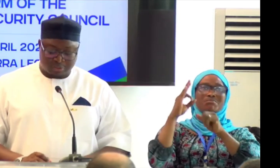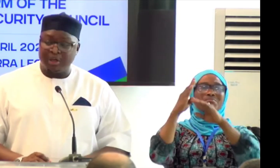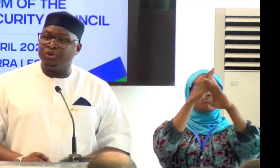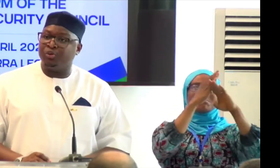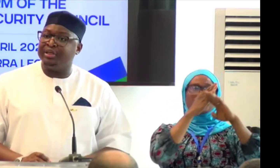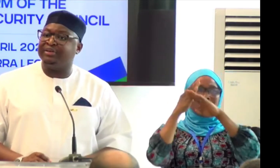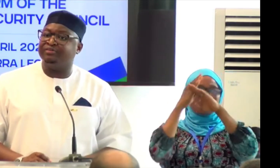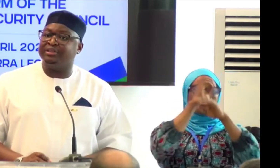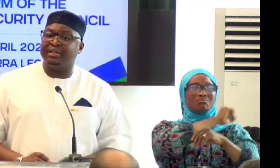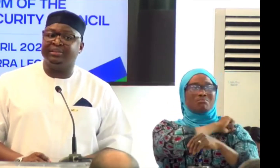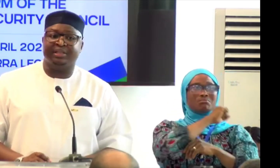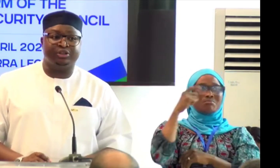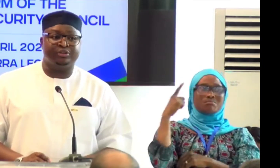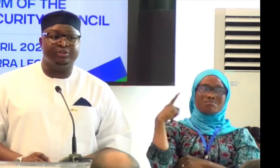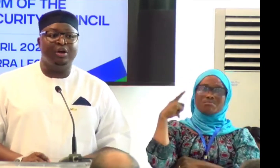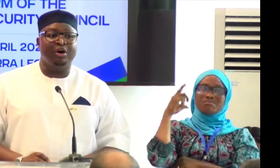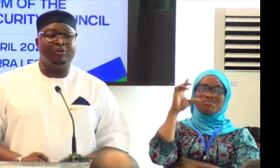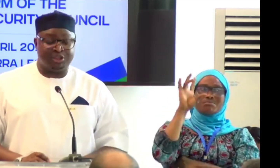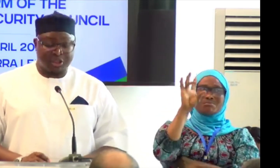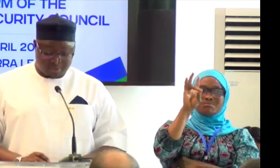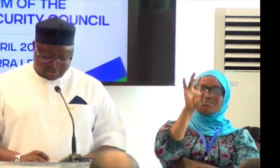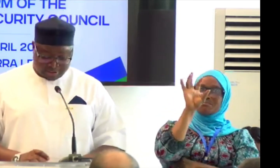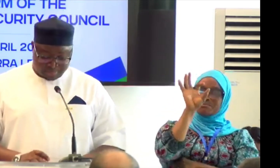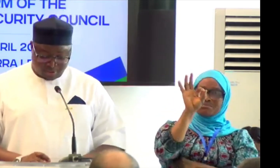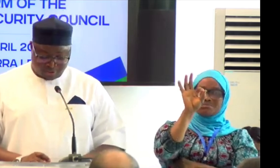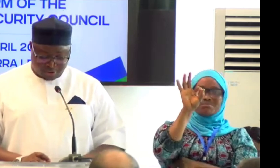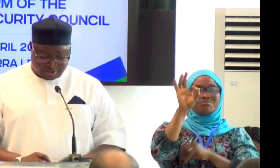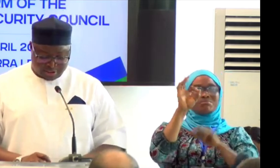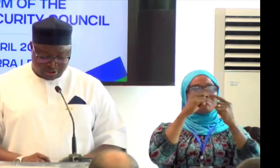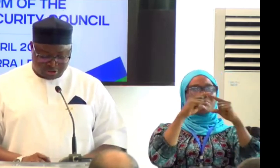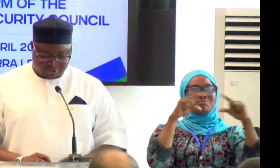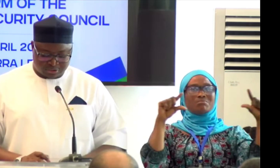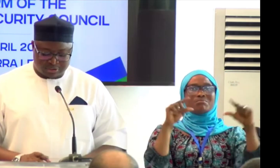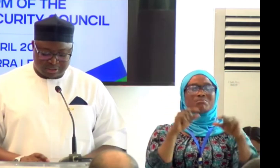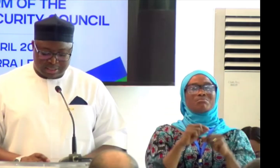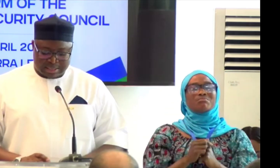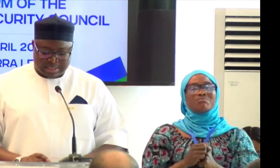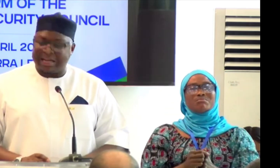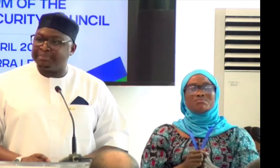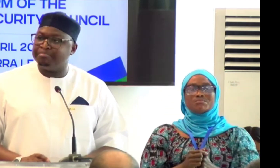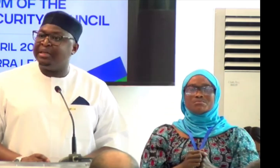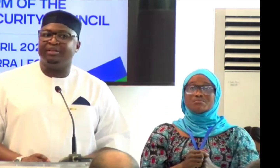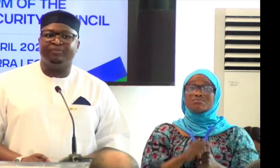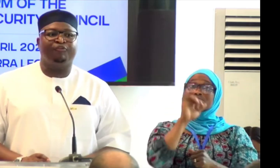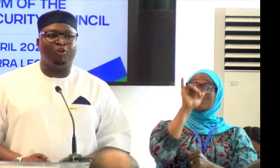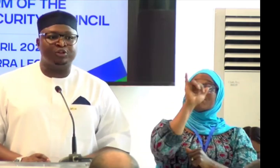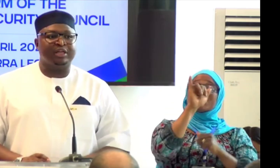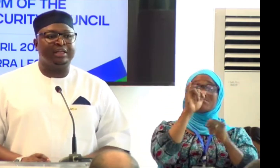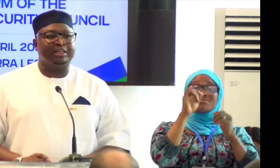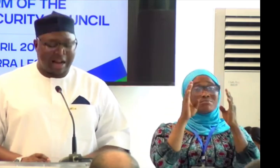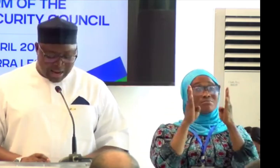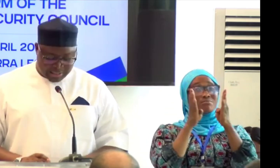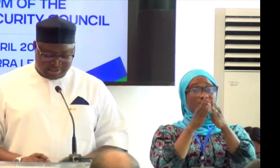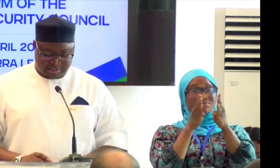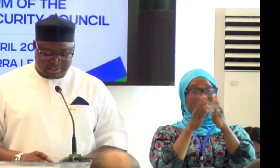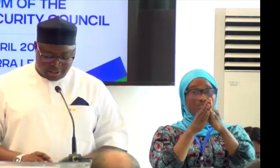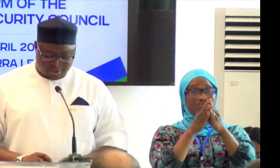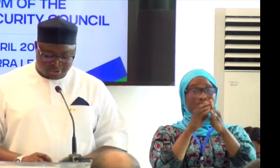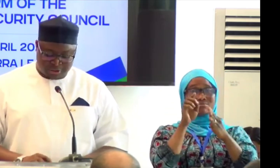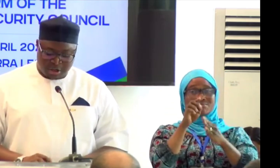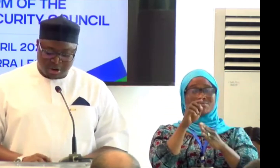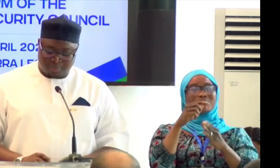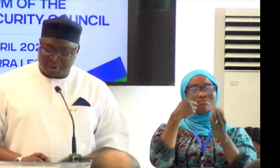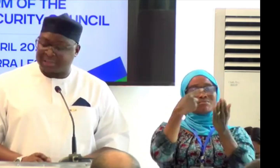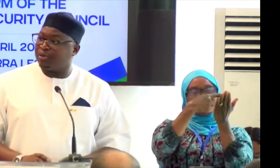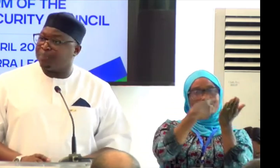Council during the 79th session of the General Assembly of the United Nations. That meeting fostered candid